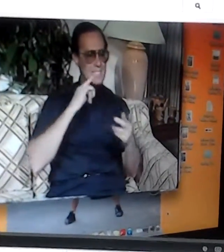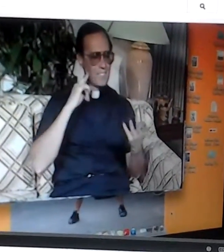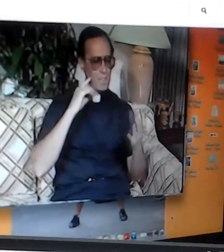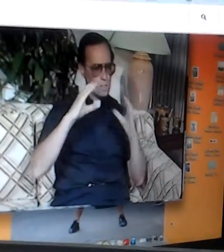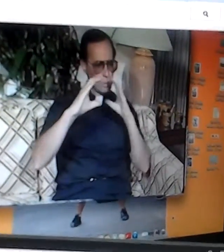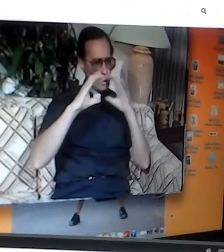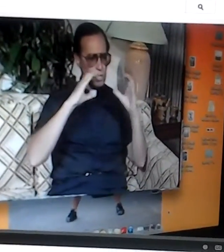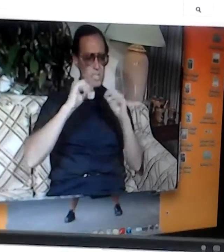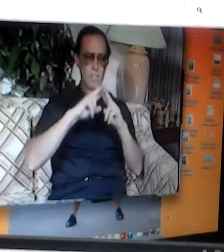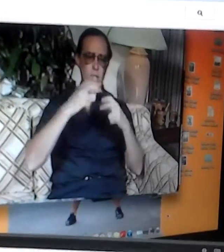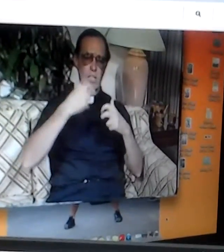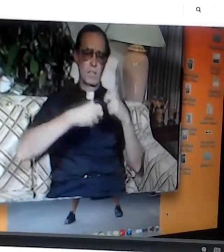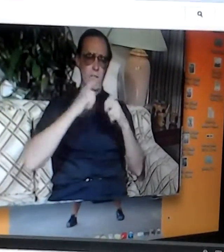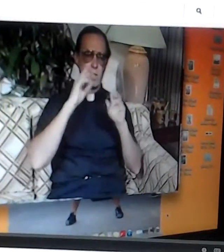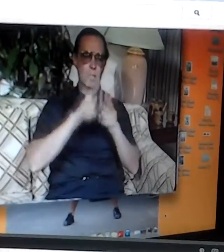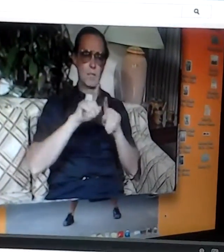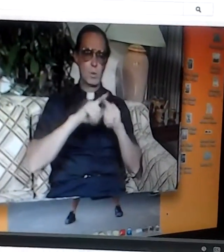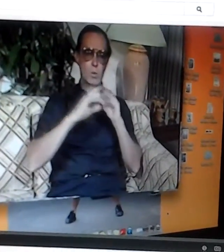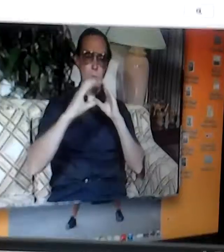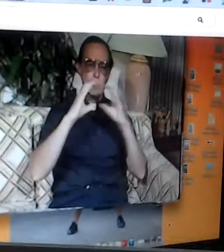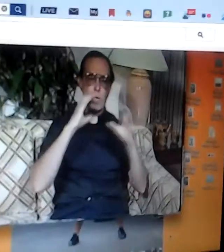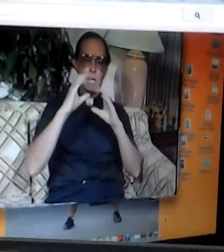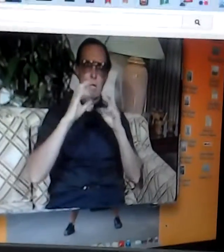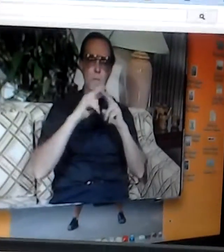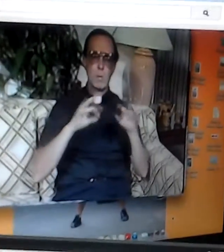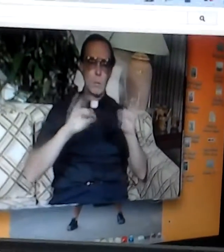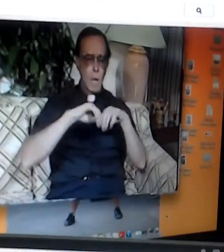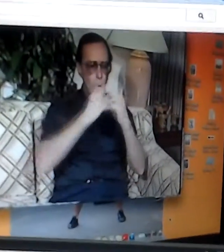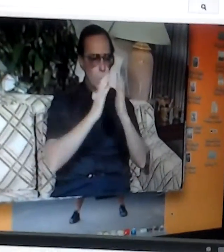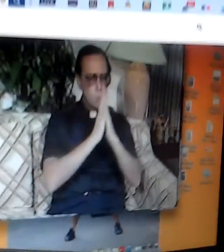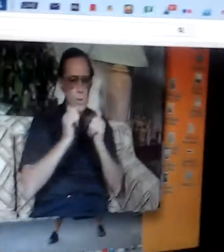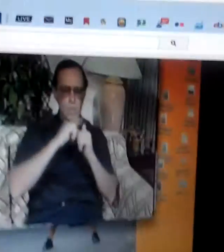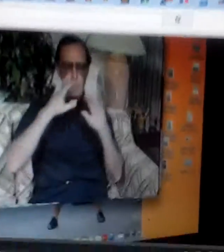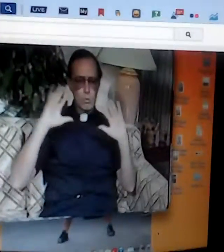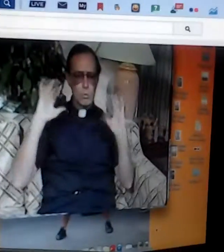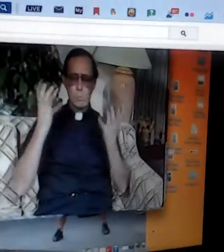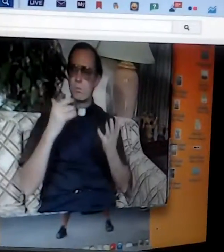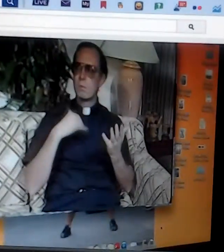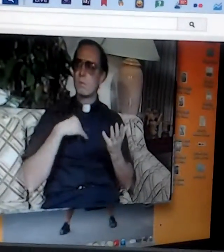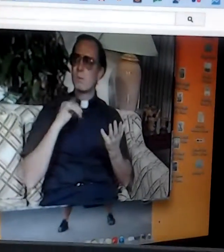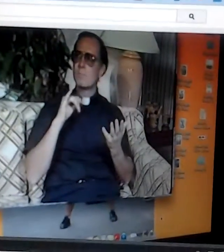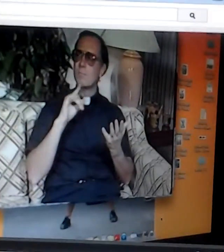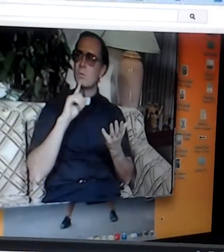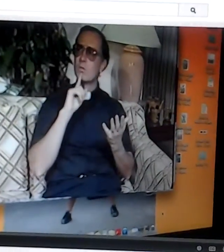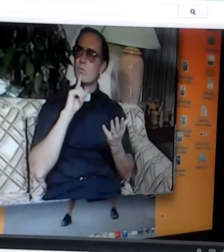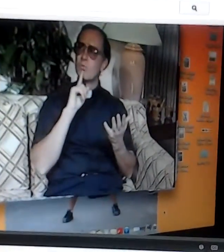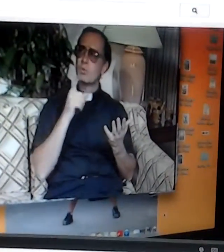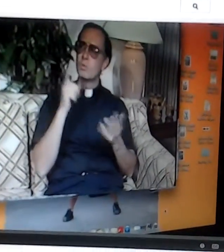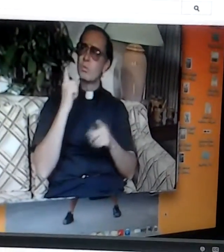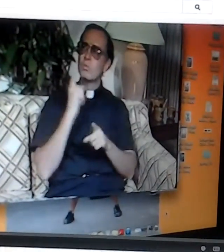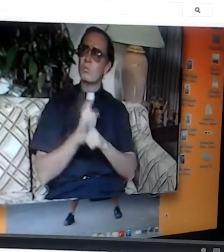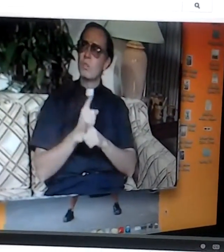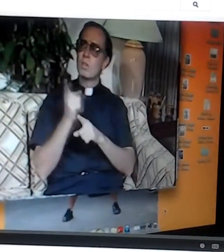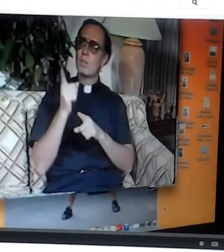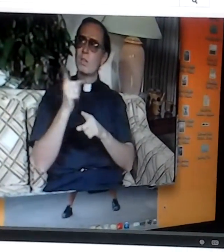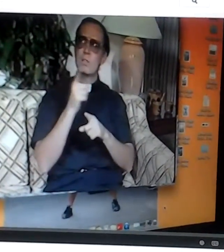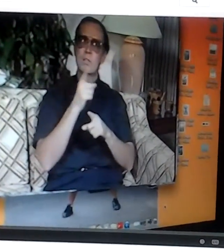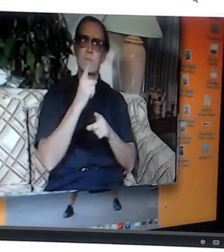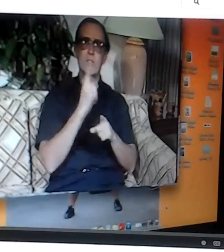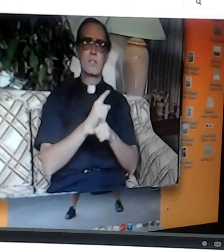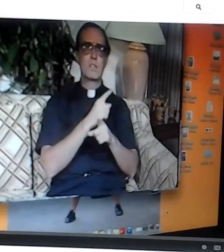letters. Sorry, you're not accepted. You can't come. You can't communicate. That's the problem.